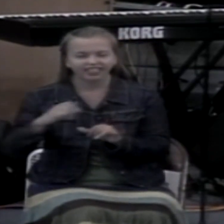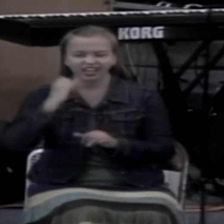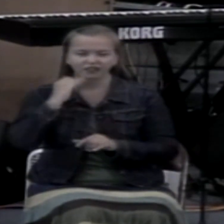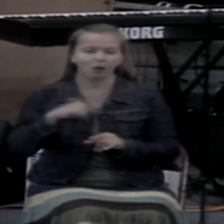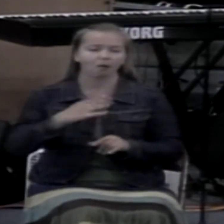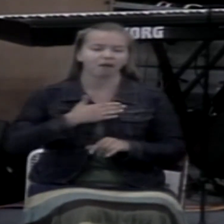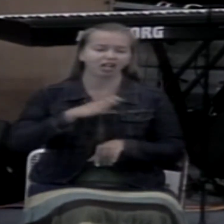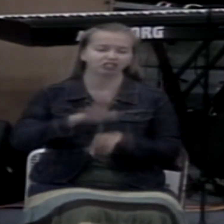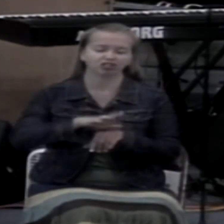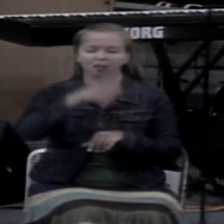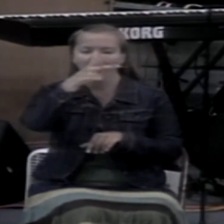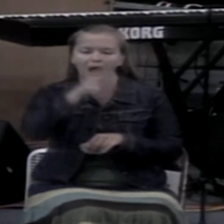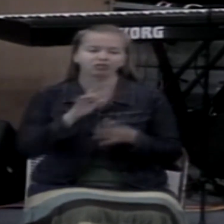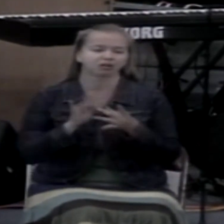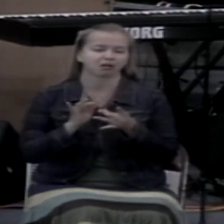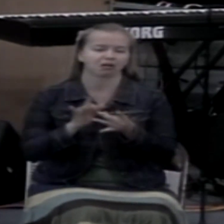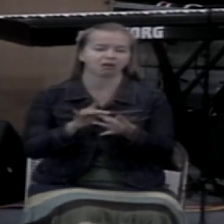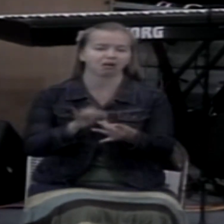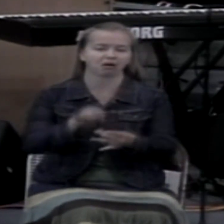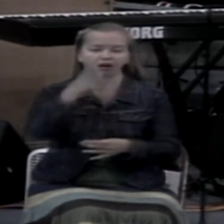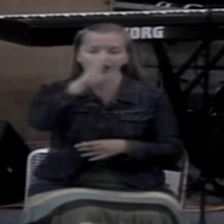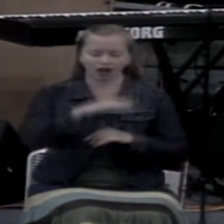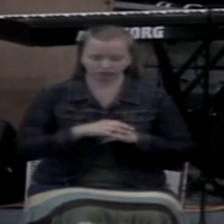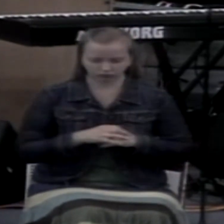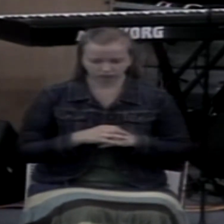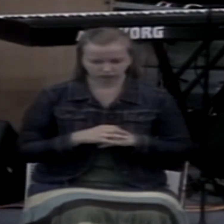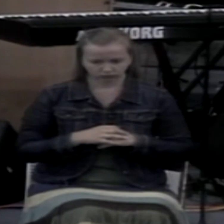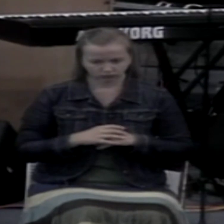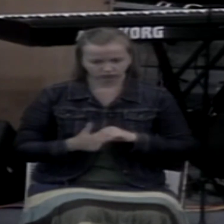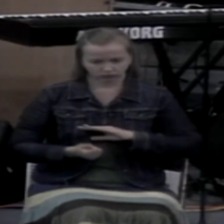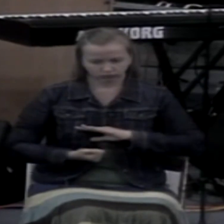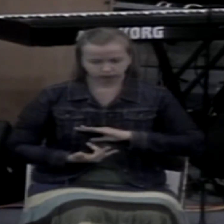What's wrong with saying, I've got the best pastor in the world?